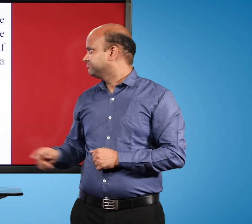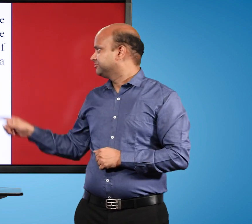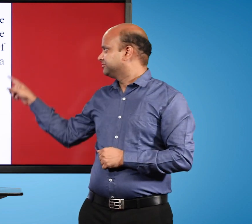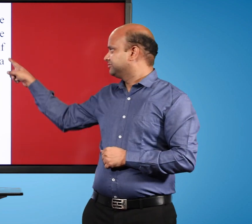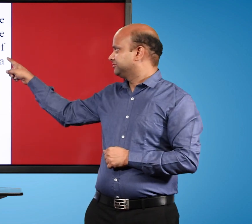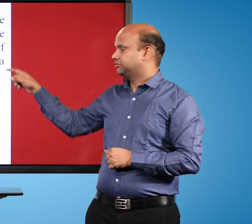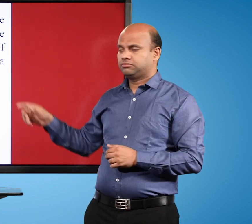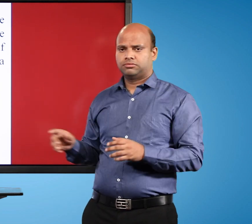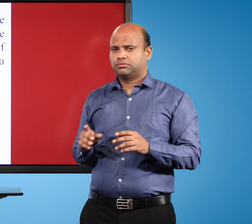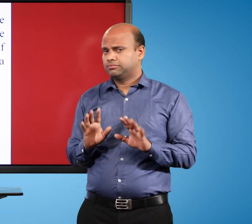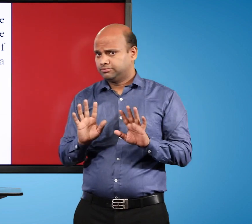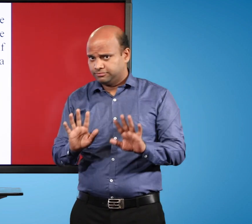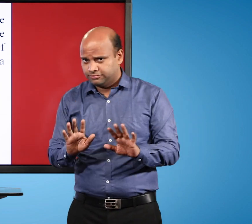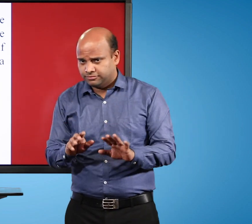But if we are able,